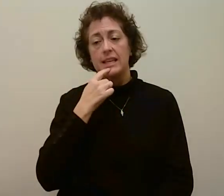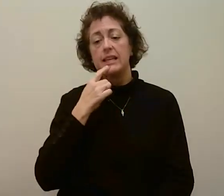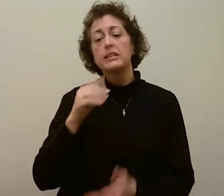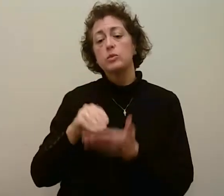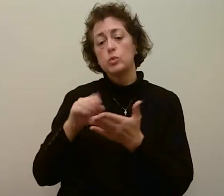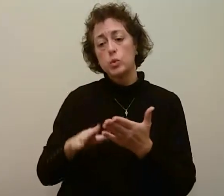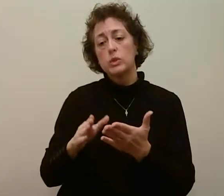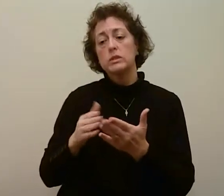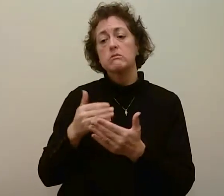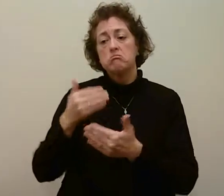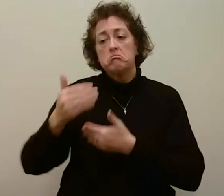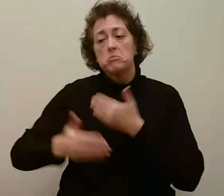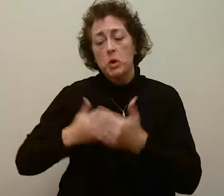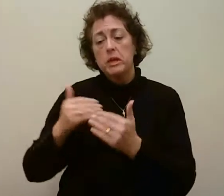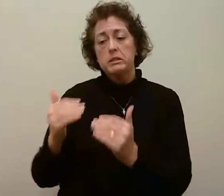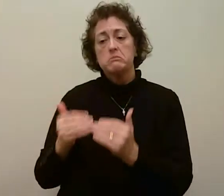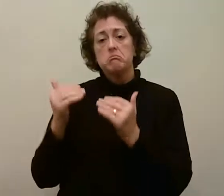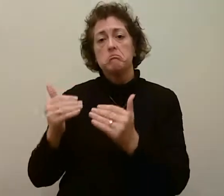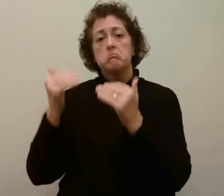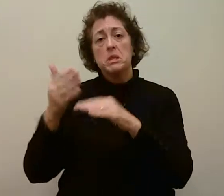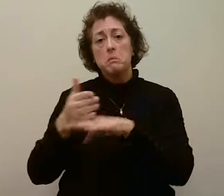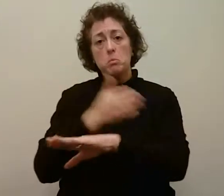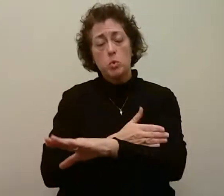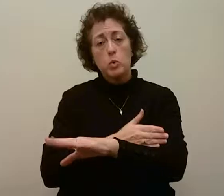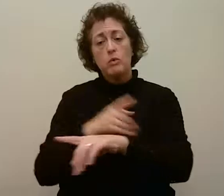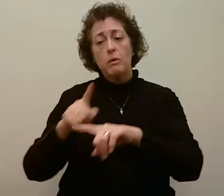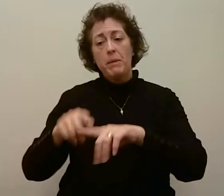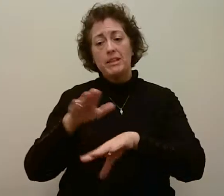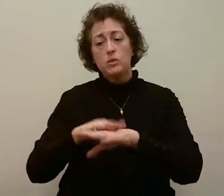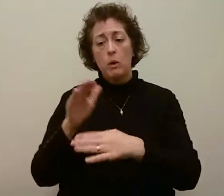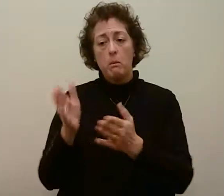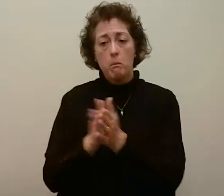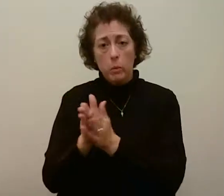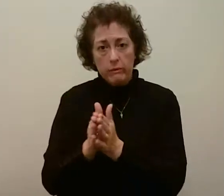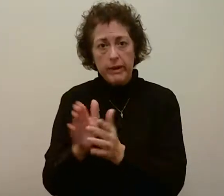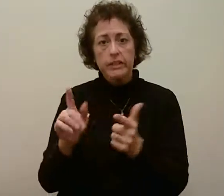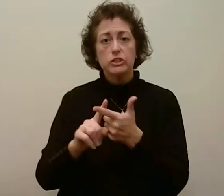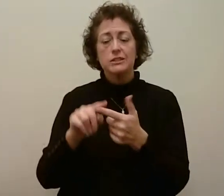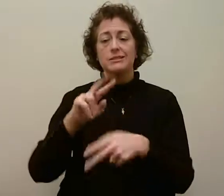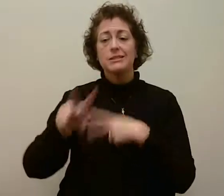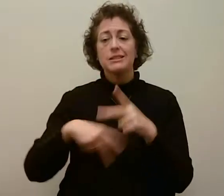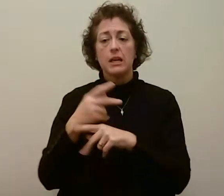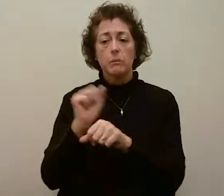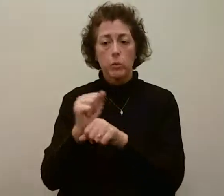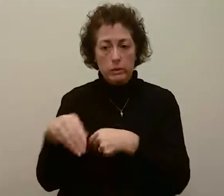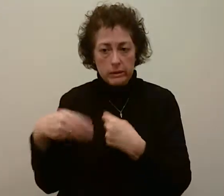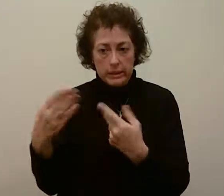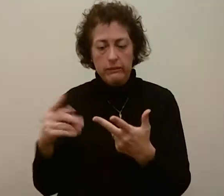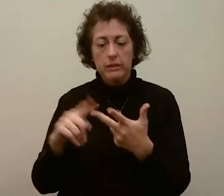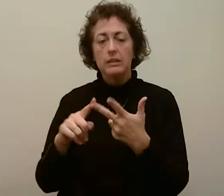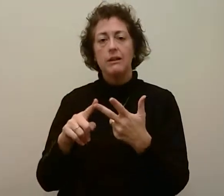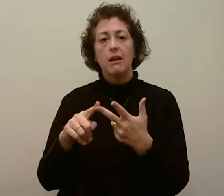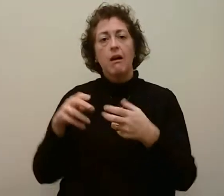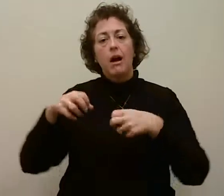motivation, the types of tasks they're given, with opportunities for feedback and repetition in a limited duration of